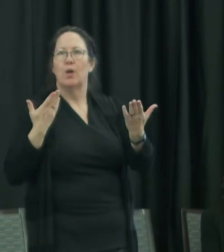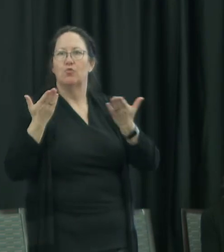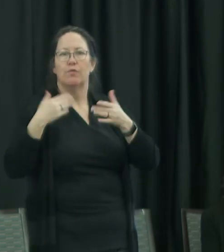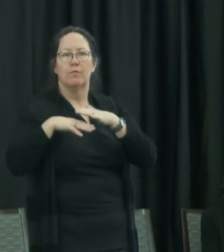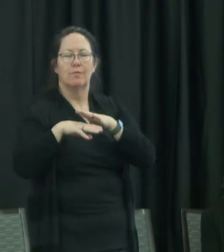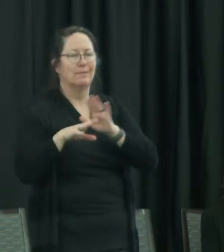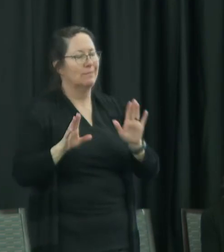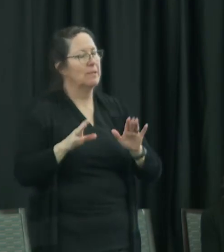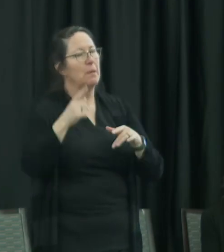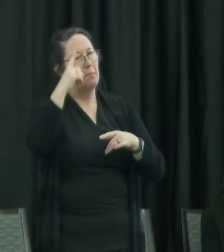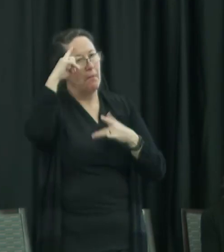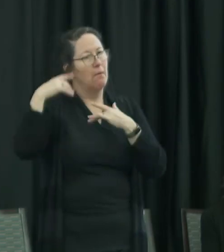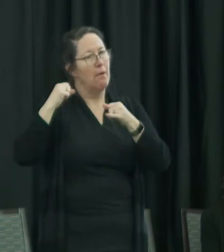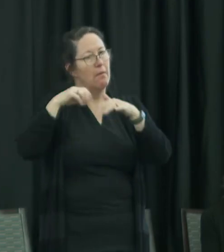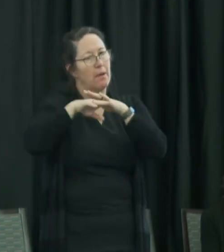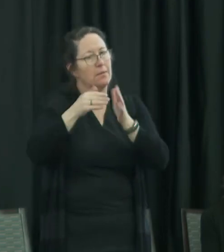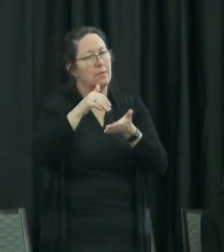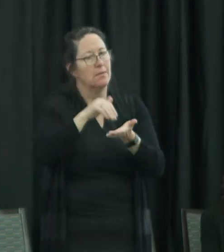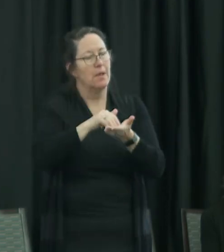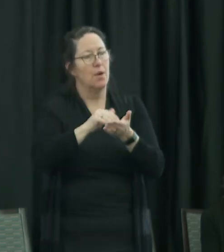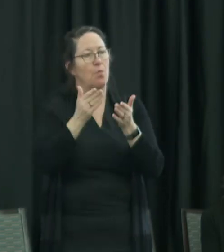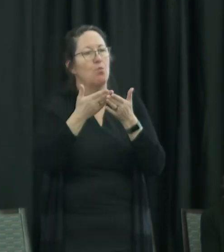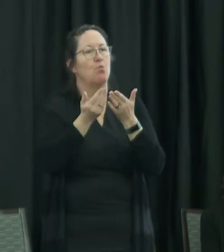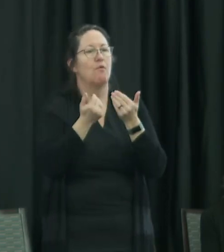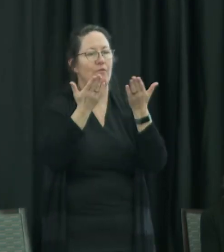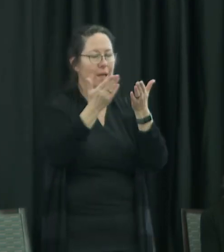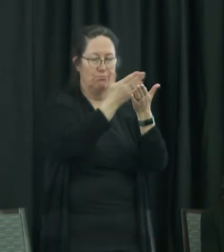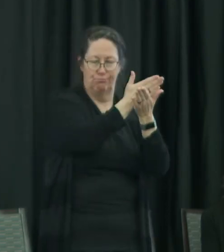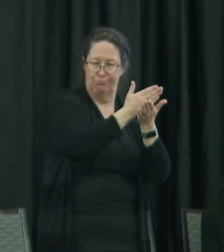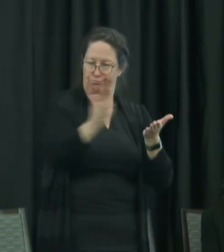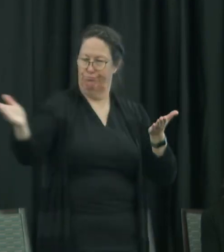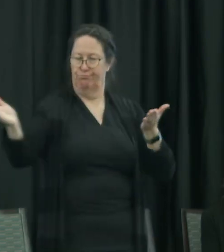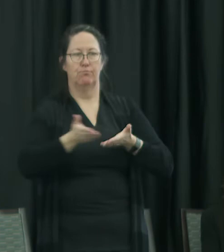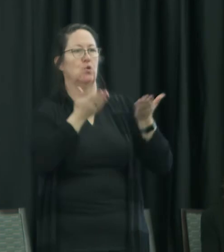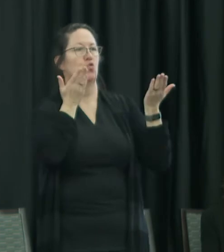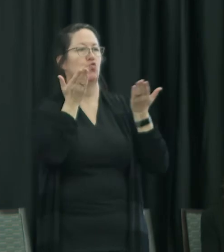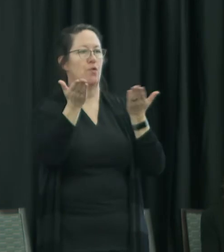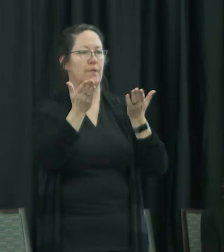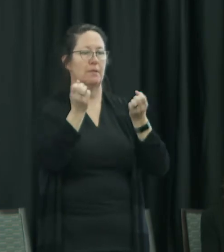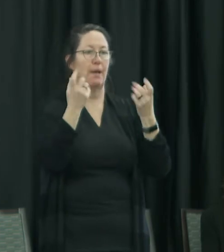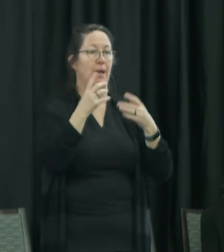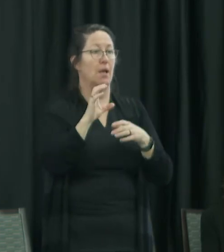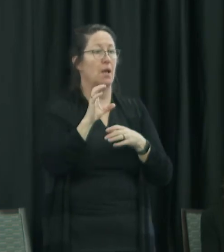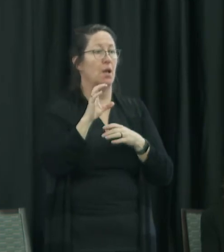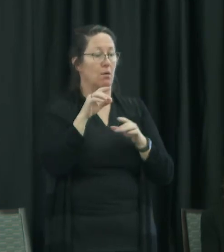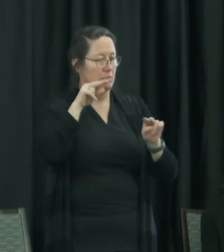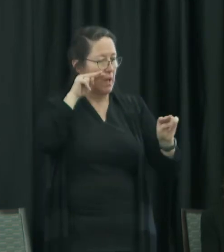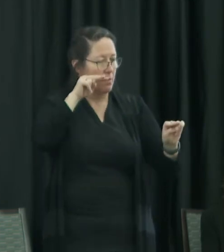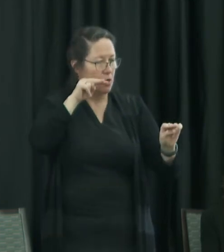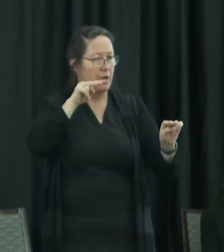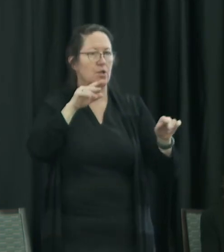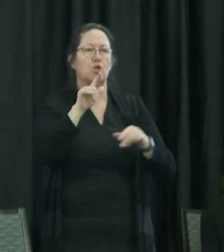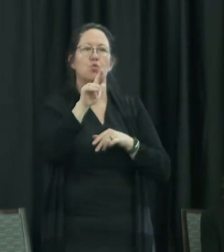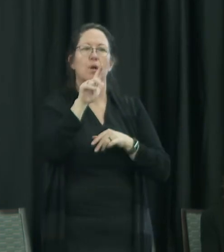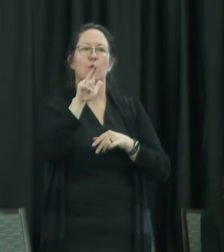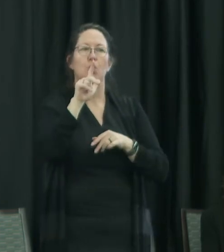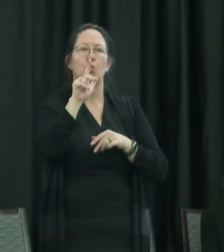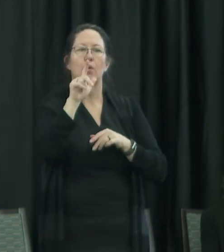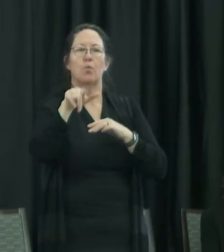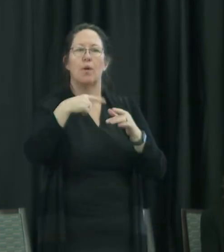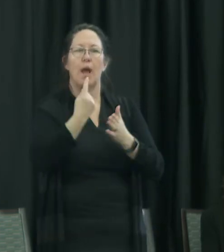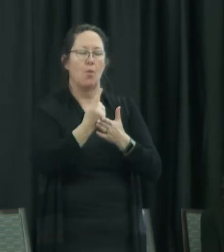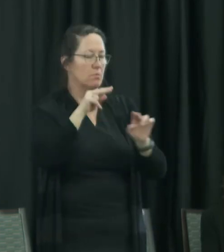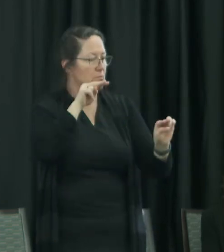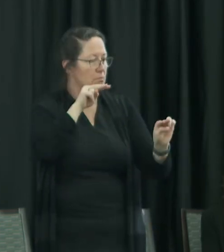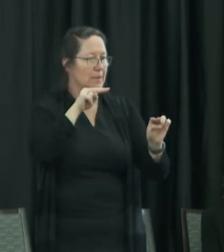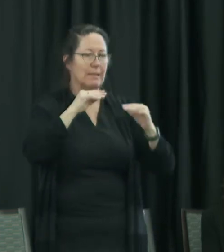Lynn County's Mental Health Access Center provides an array of evidence-based services like crisis observation, which is for 23 hours,